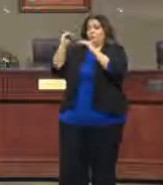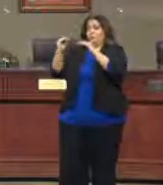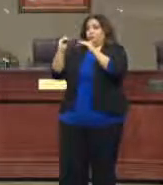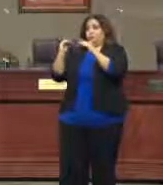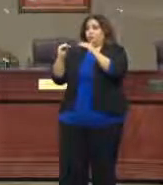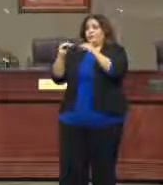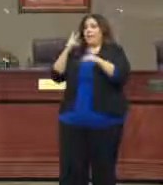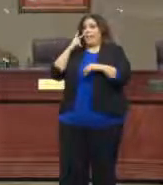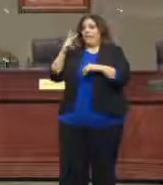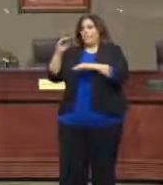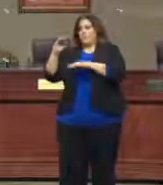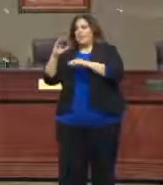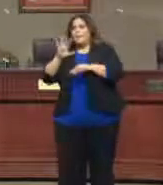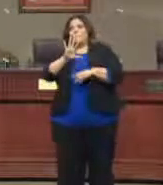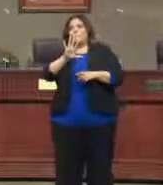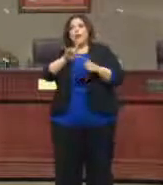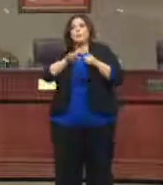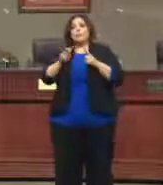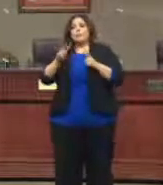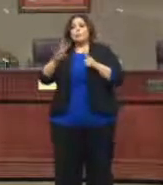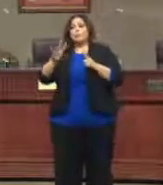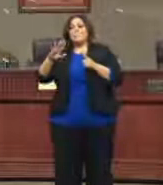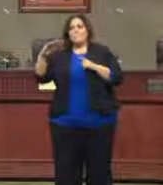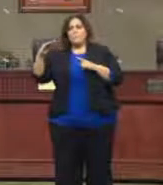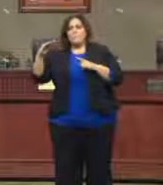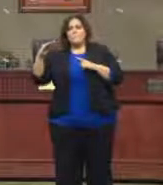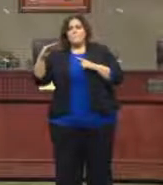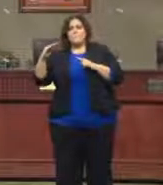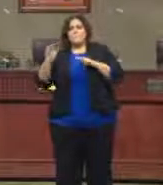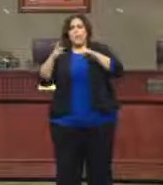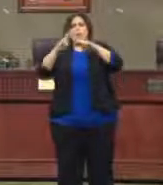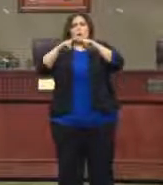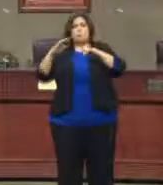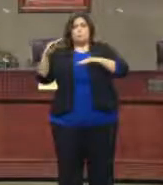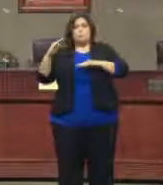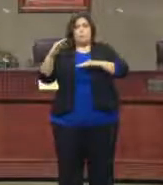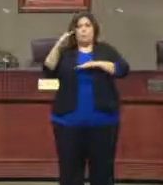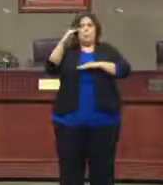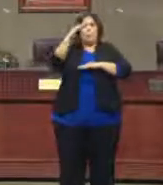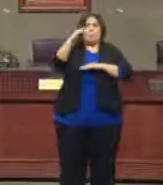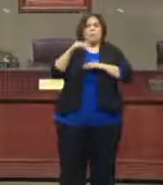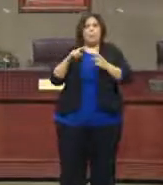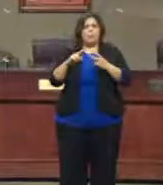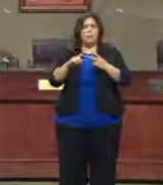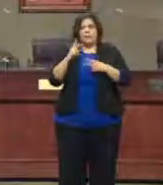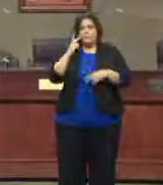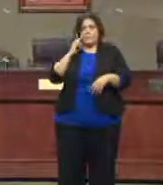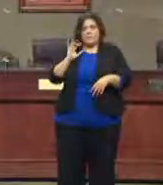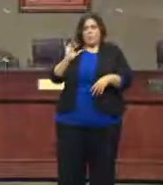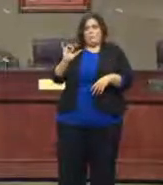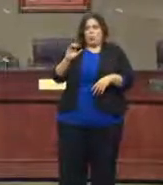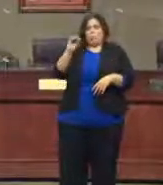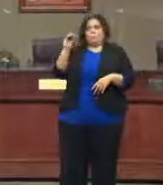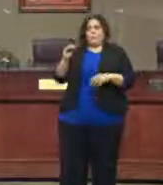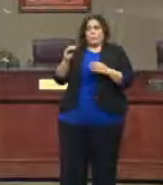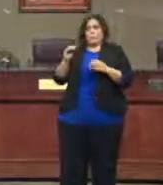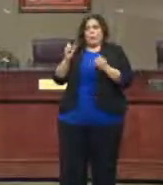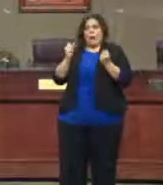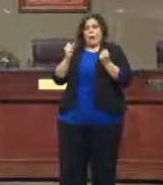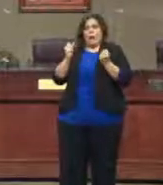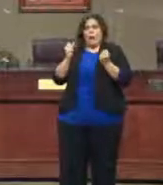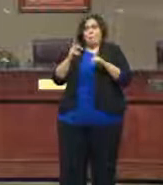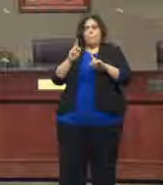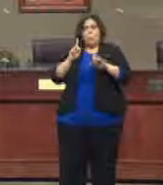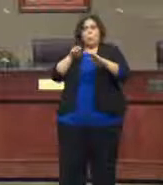5 to 24 years old, and the number of the percentage that they represent of people hospitalized,